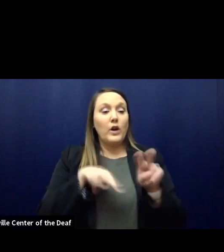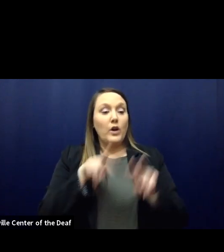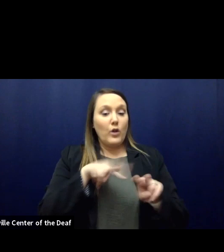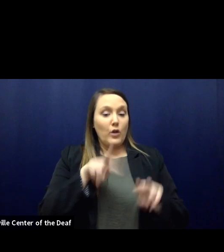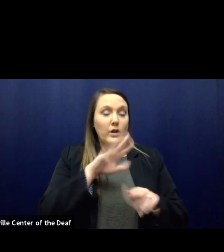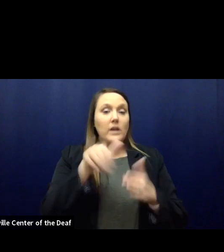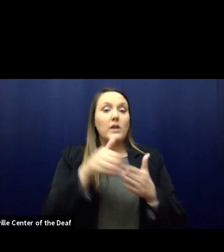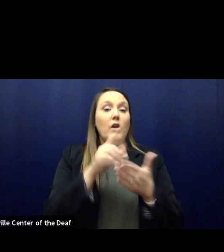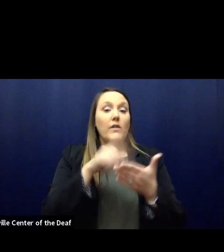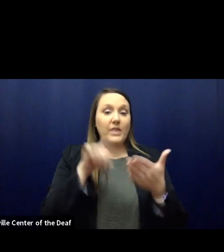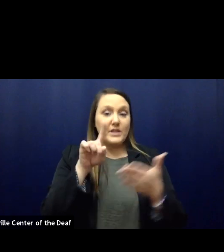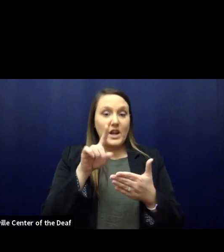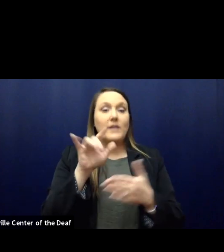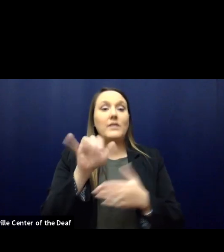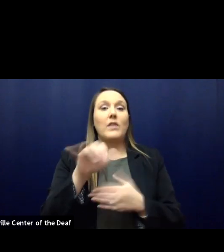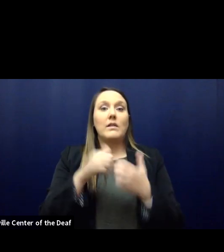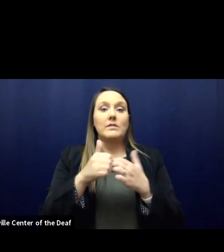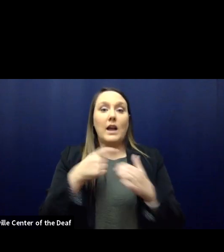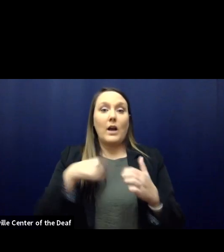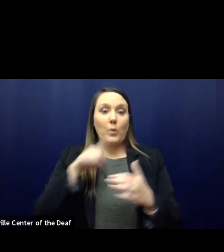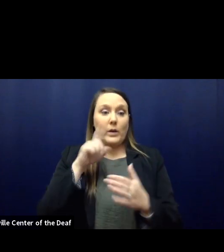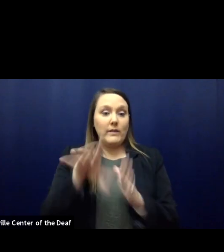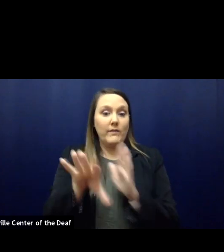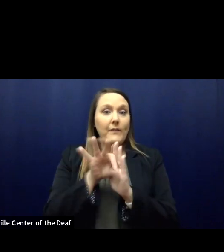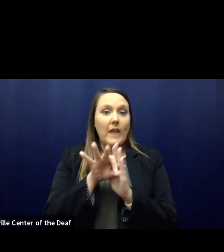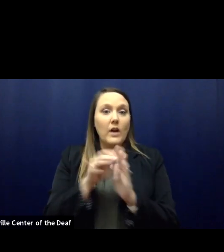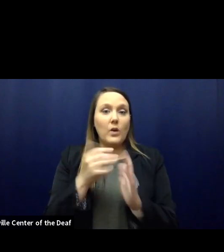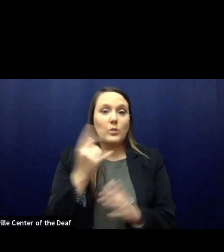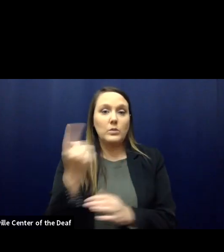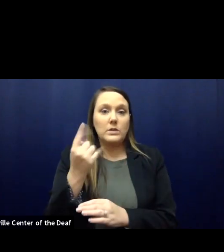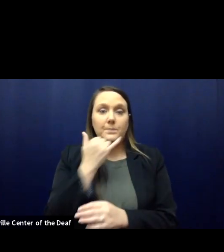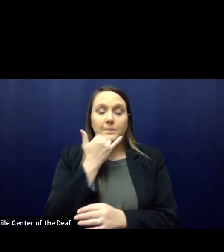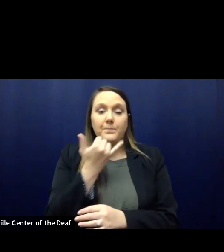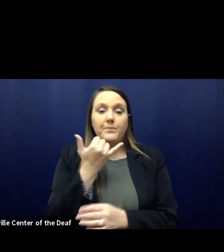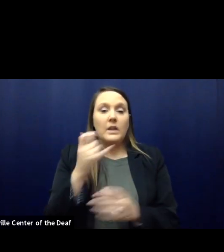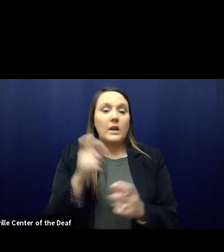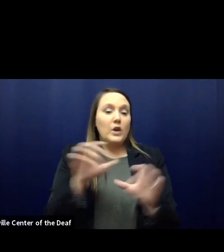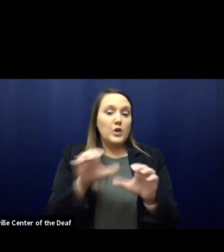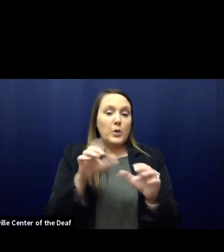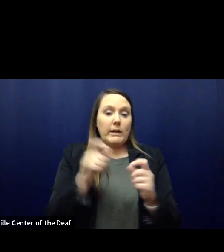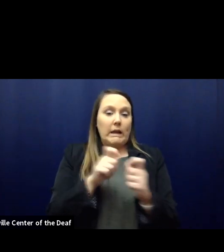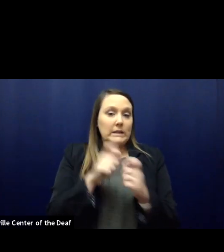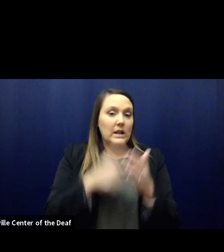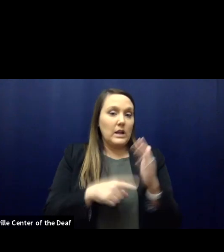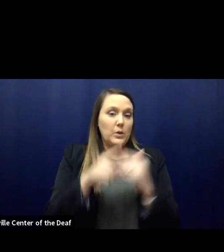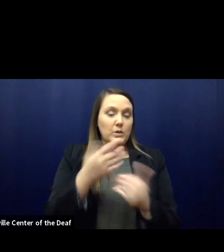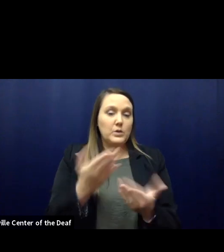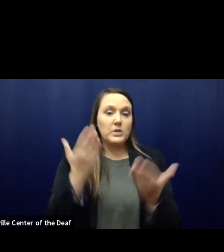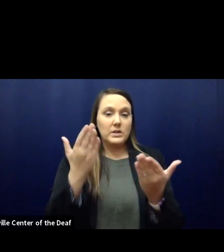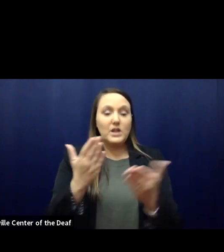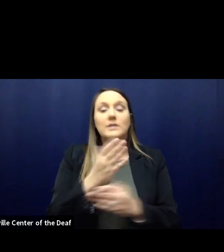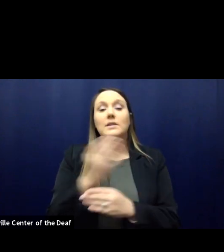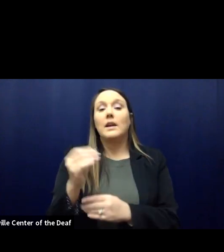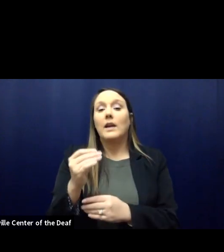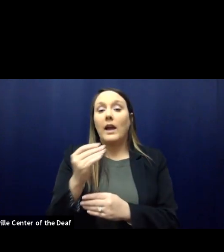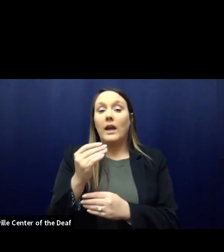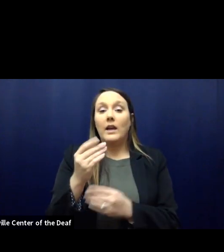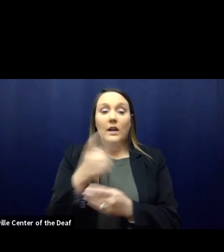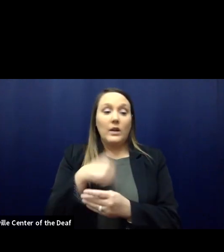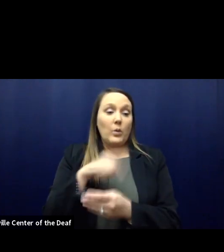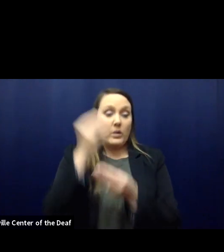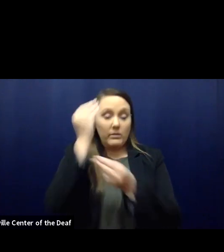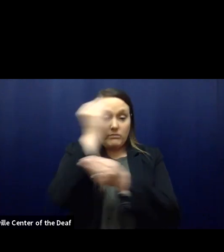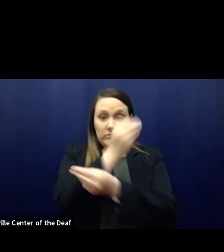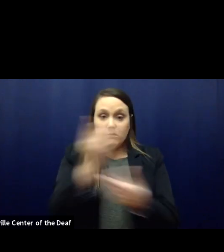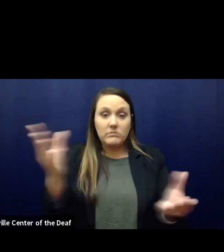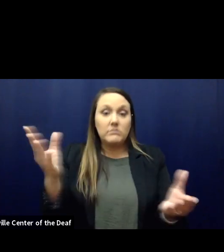balances. And again, that was how we identified this one, was doing exactly what you're suggesting. And then being upfront when we noticed that we had an issue and making sure